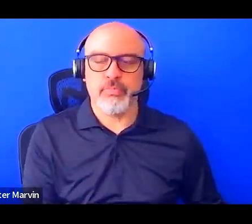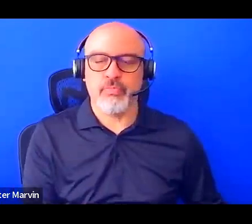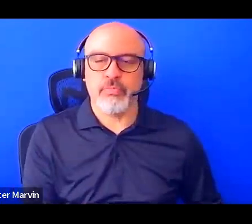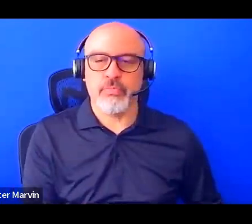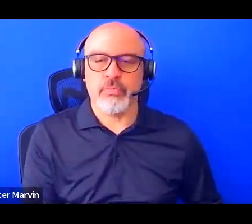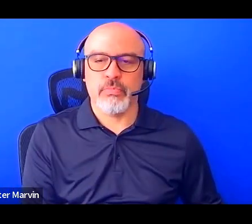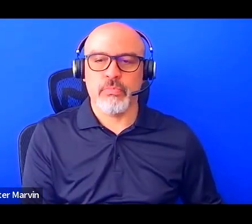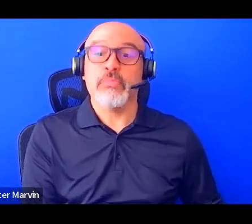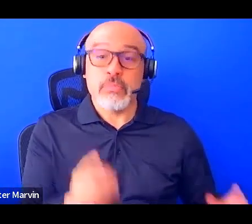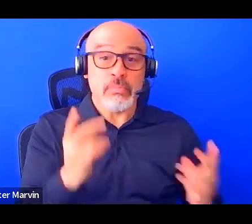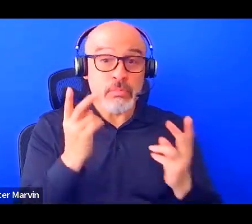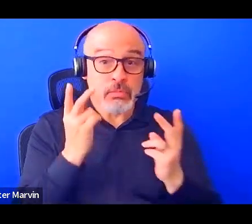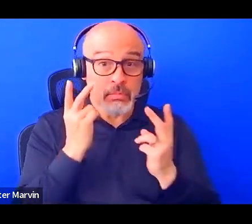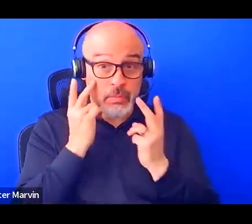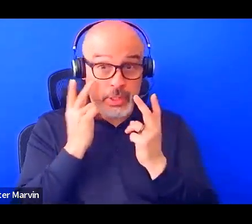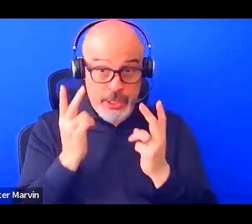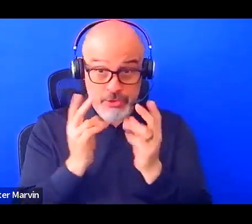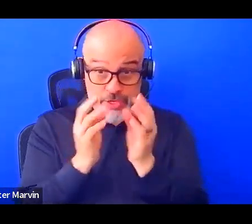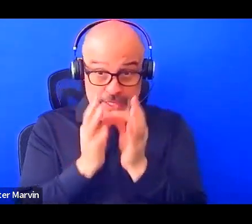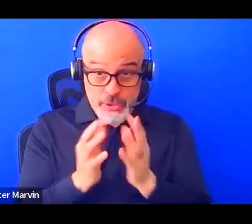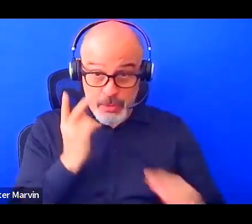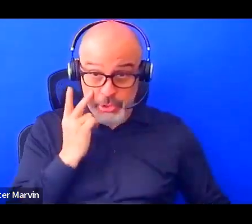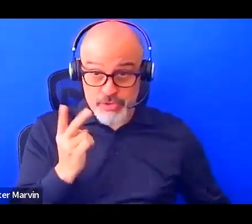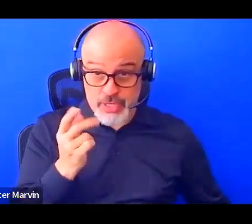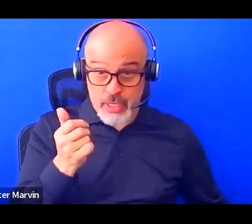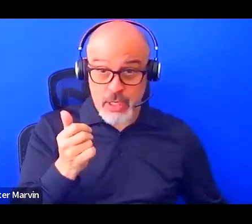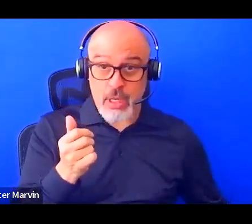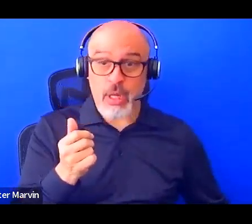Can you see the ASL interpreter okay?